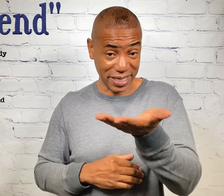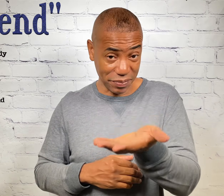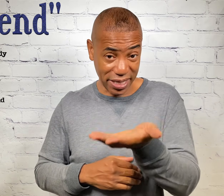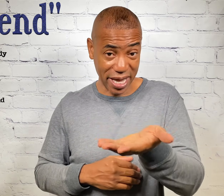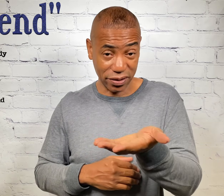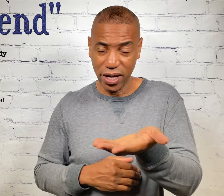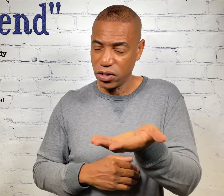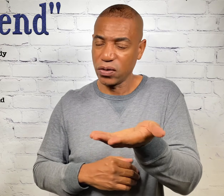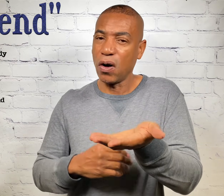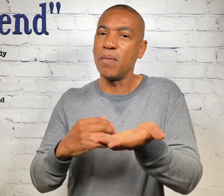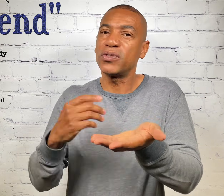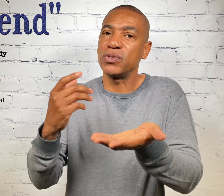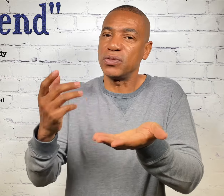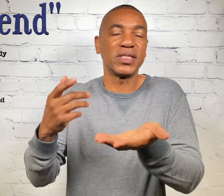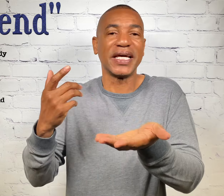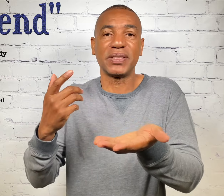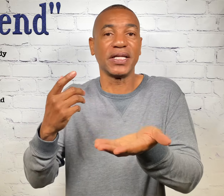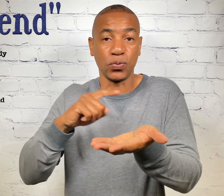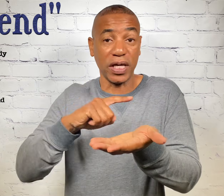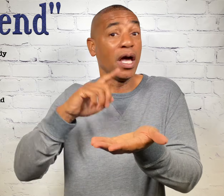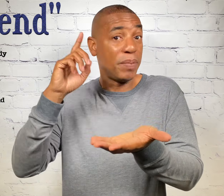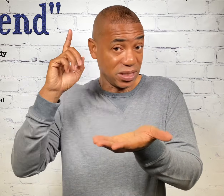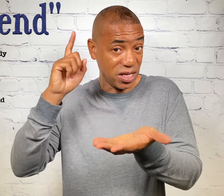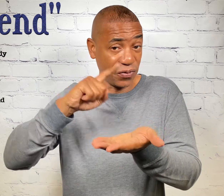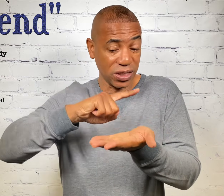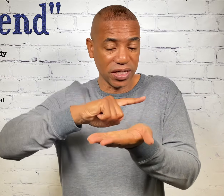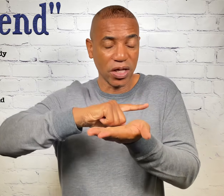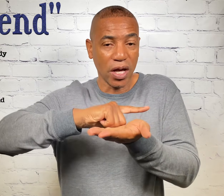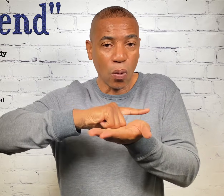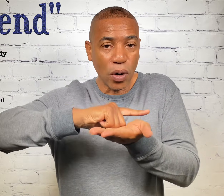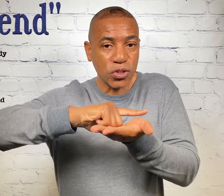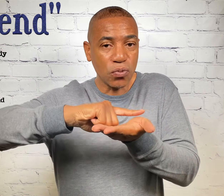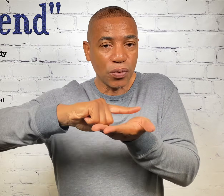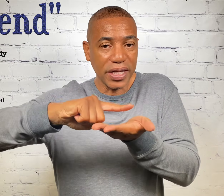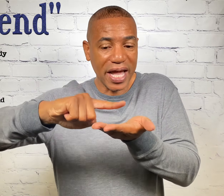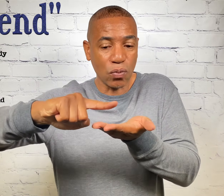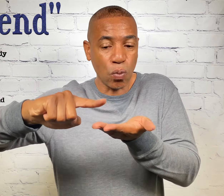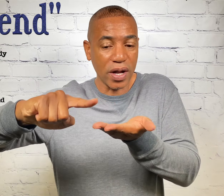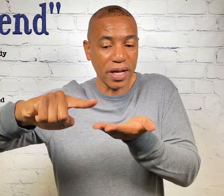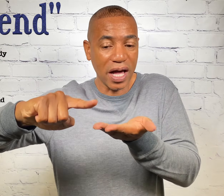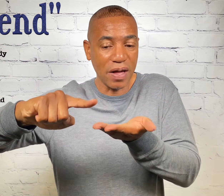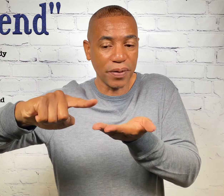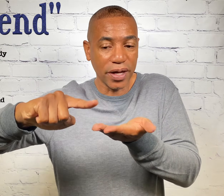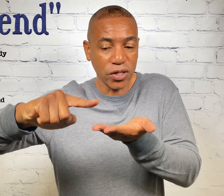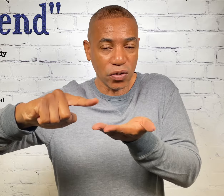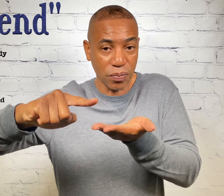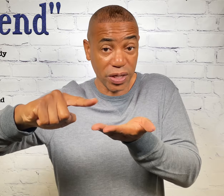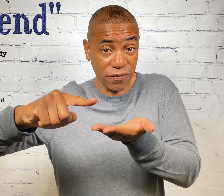non-dominant hand. You're going to almost do the same sign as week. But the difference is, once you bring that one up, you're going to bring the